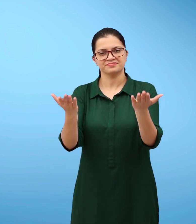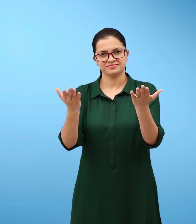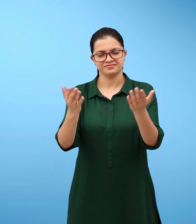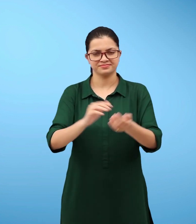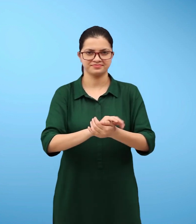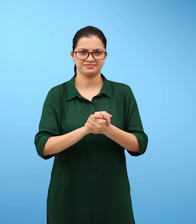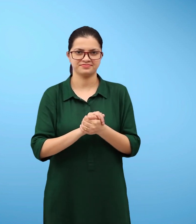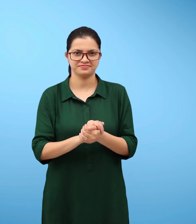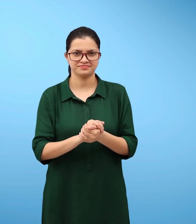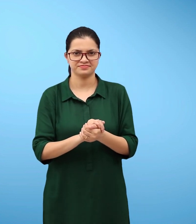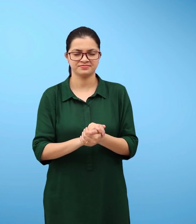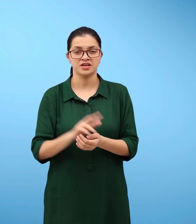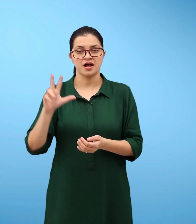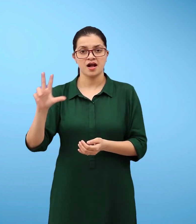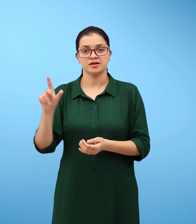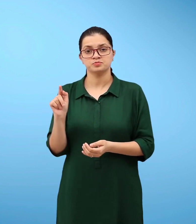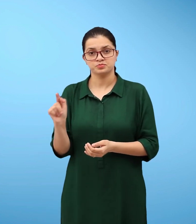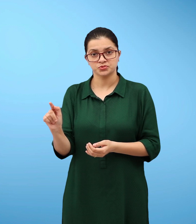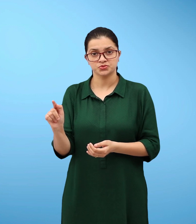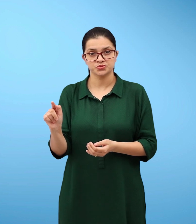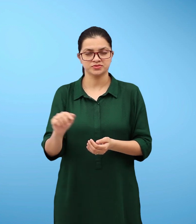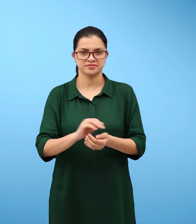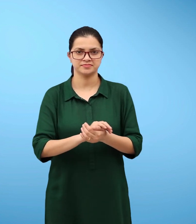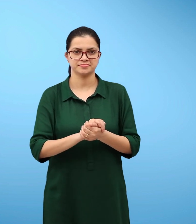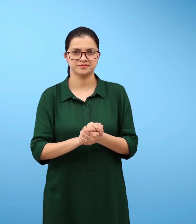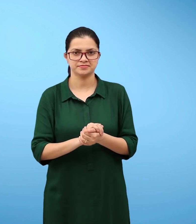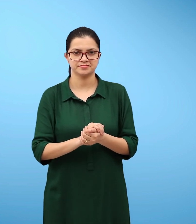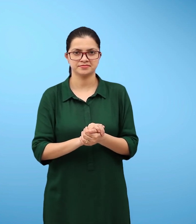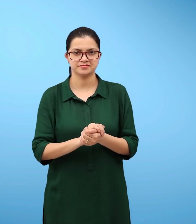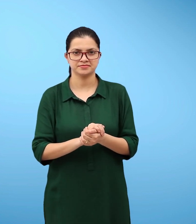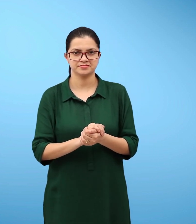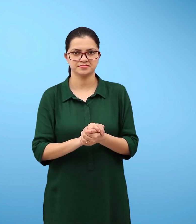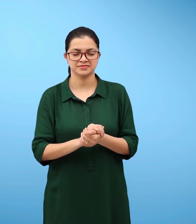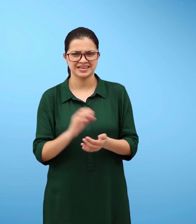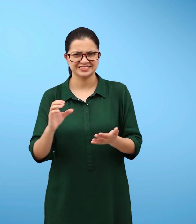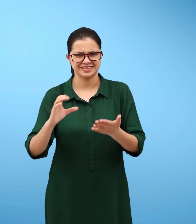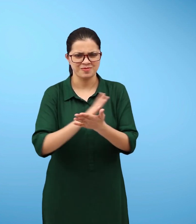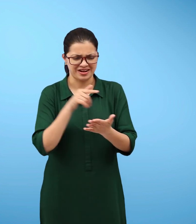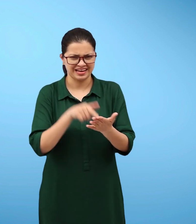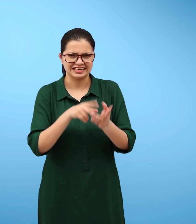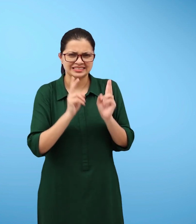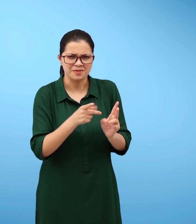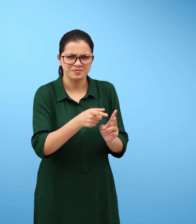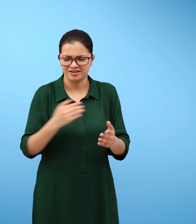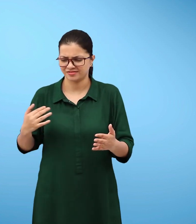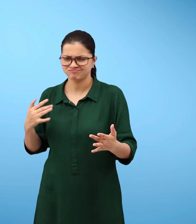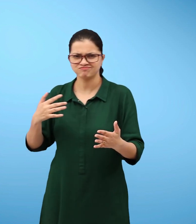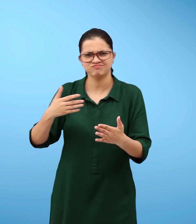Number 8. If you could visit any